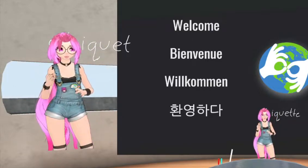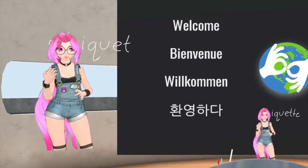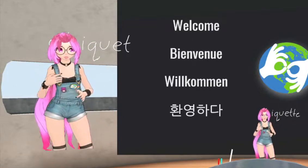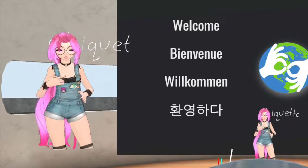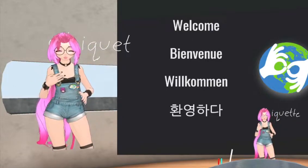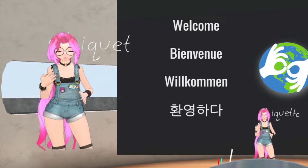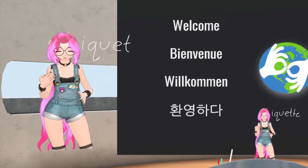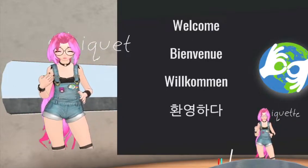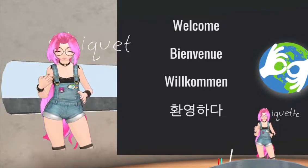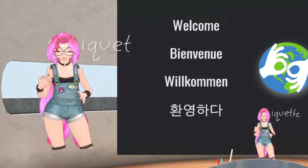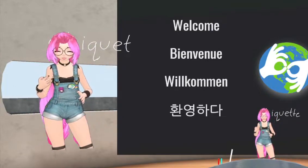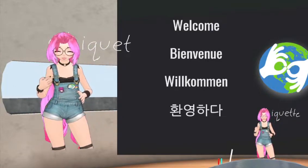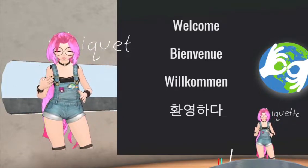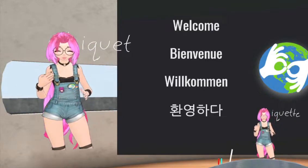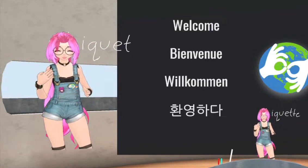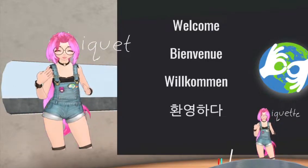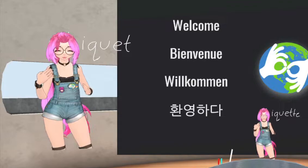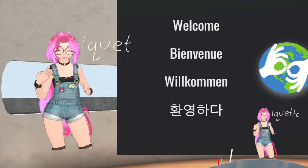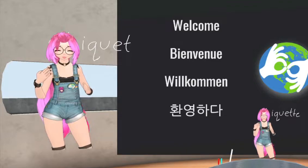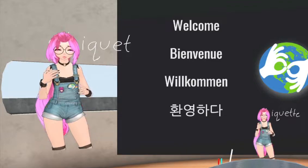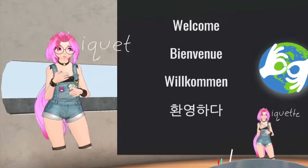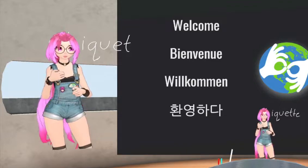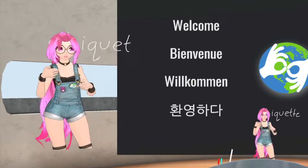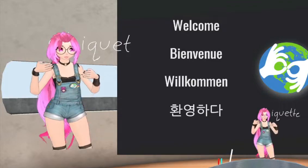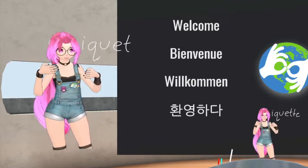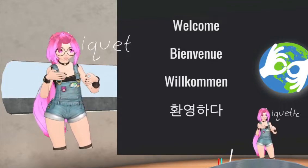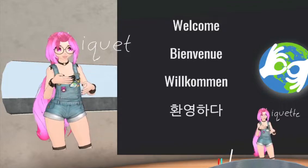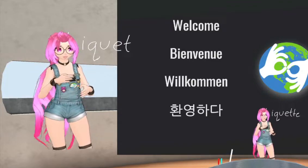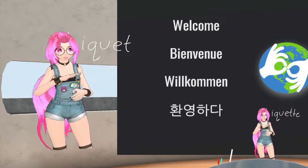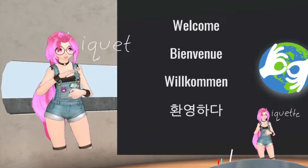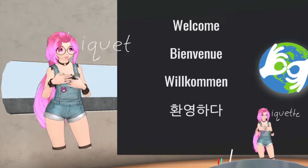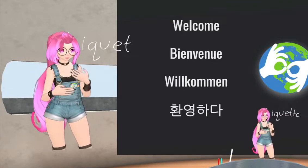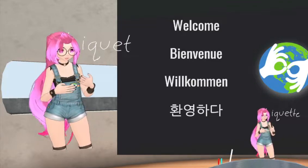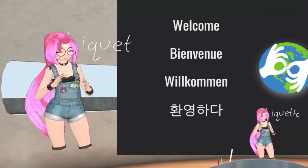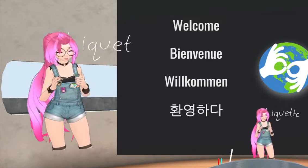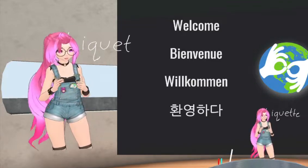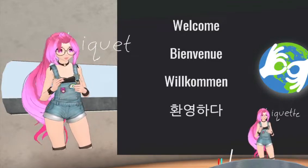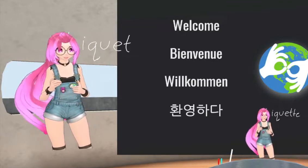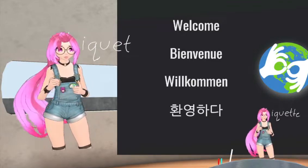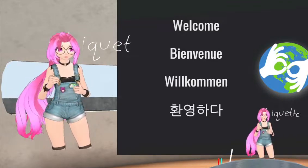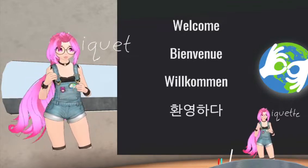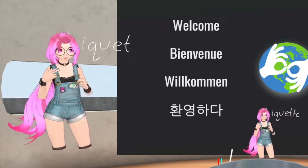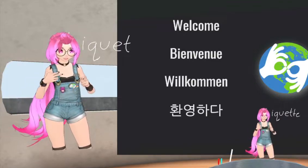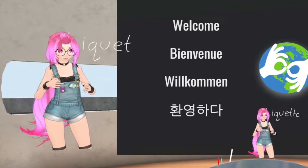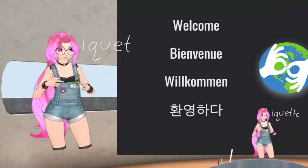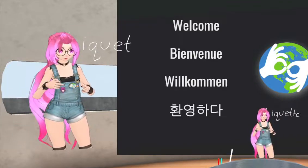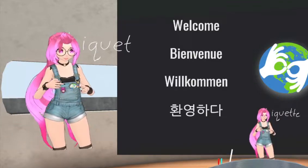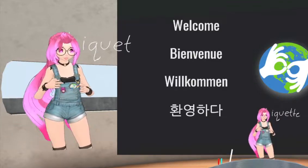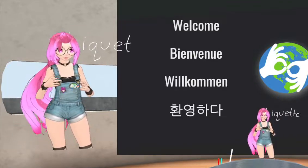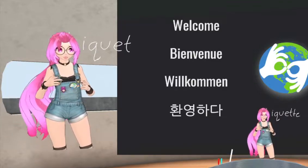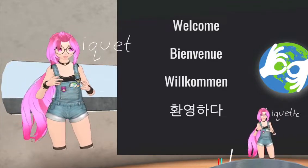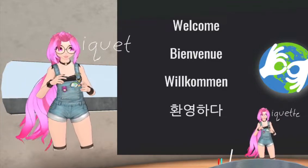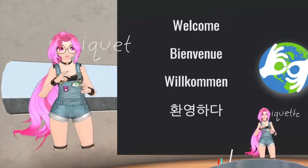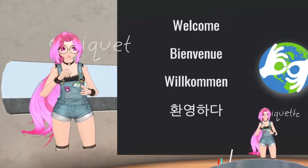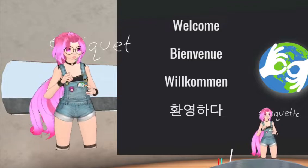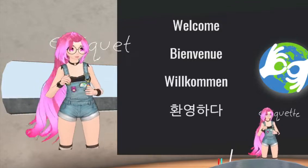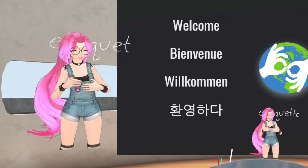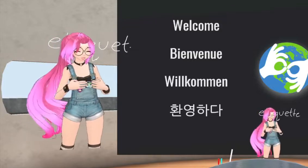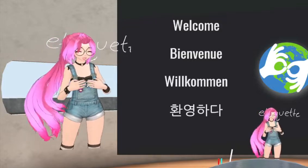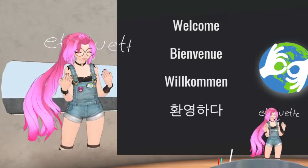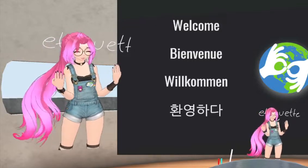I really do not want to hear things like, oh, that's such a silly mistake, or that's such a stupid question to ask. You're like, how do you not know